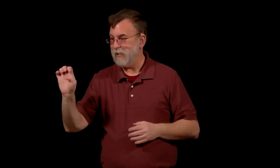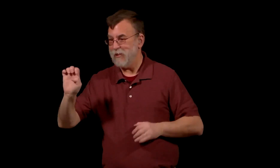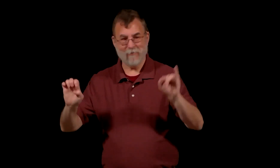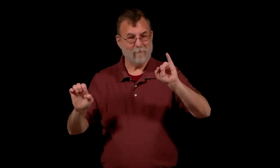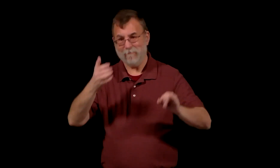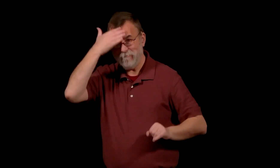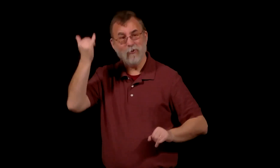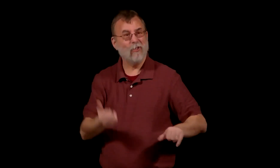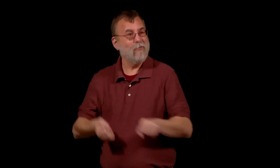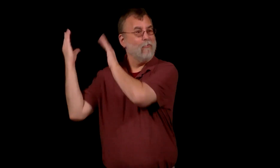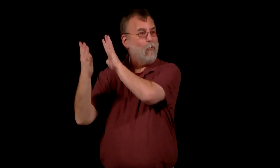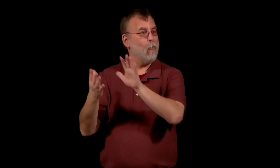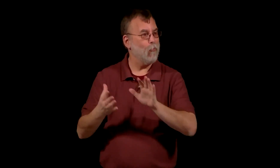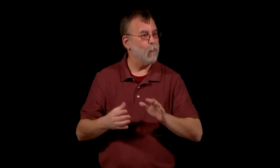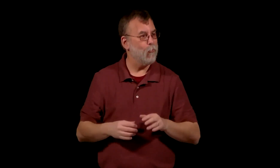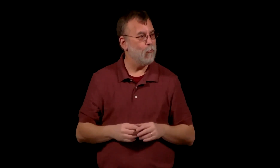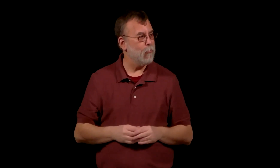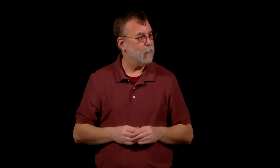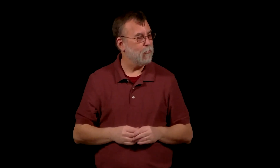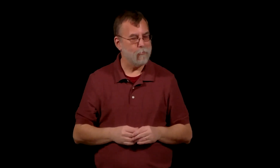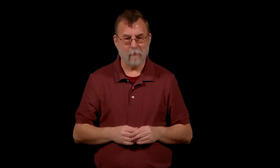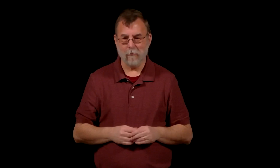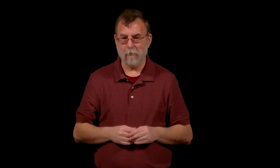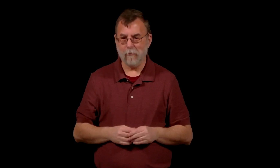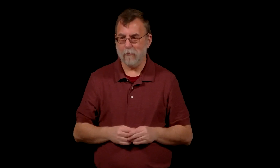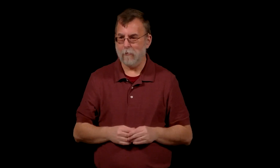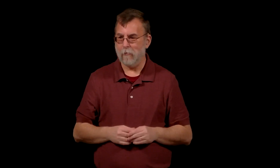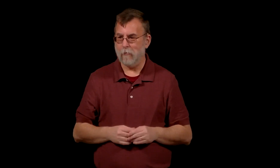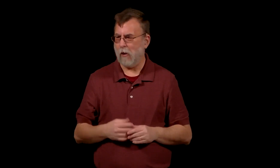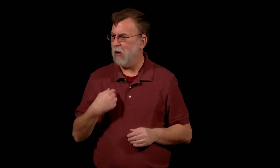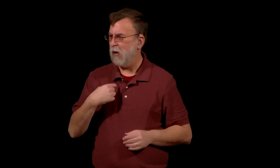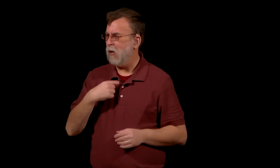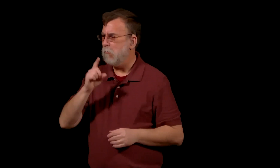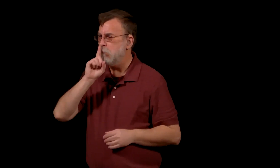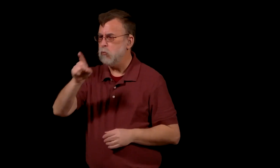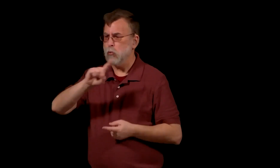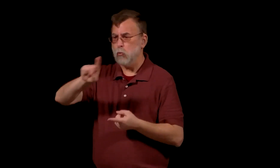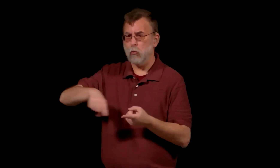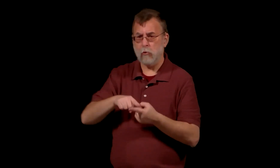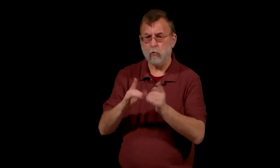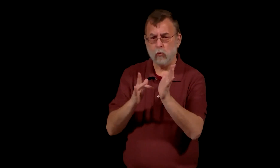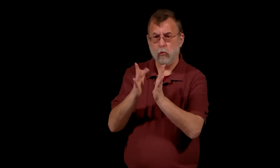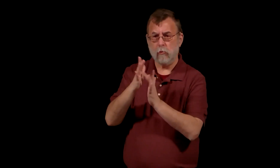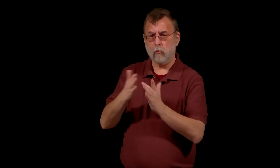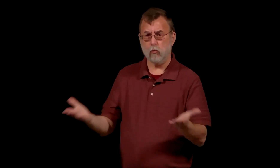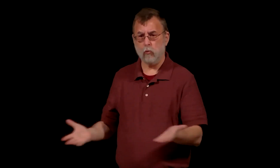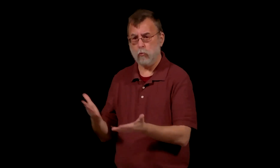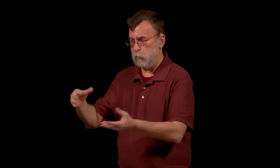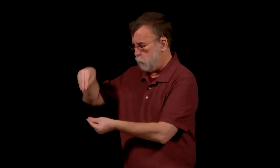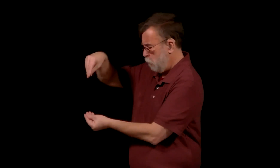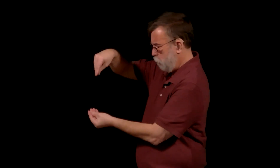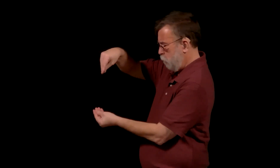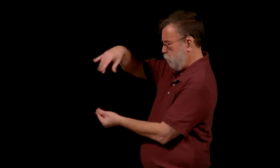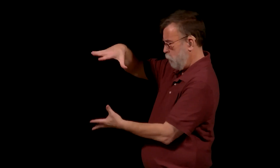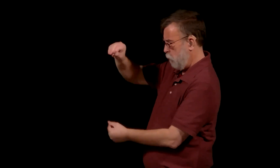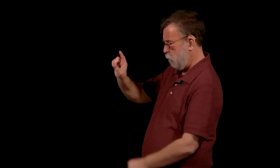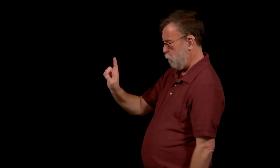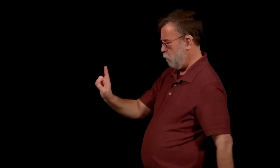energy. Doesn't matter if you're an extrovert, an introvert, throw that out. We're growing in love together. When Jesus was